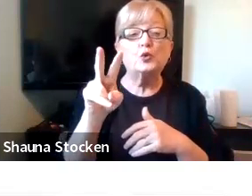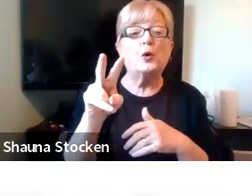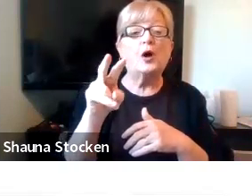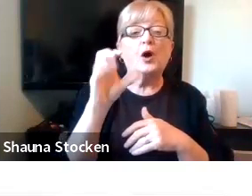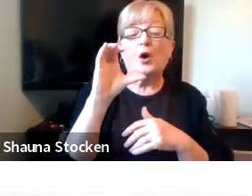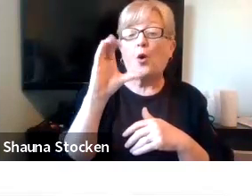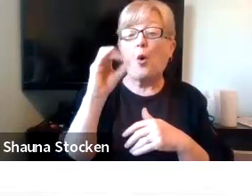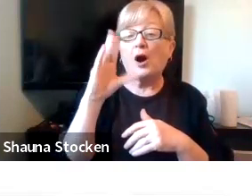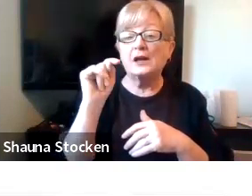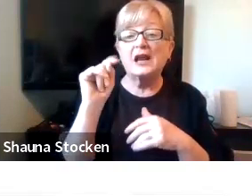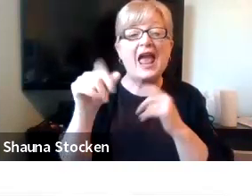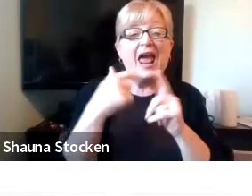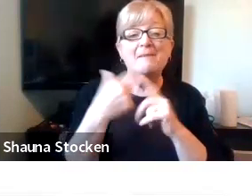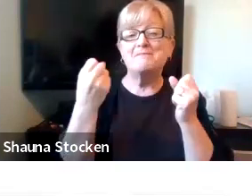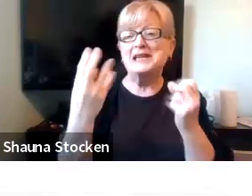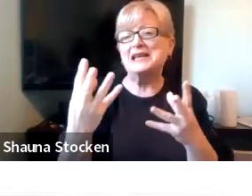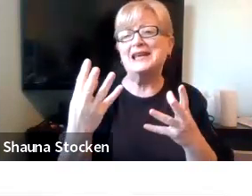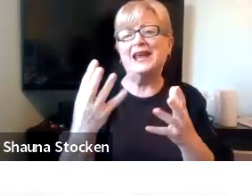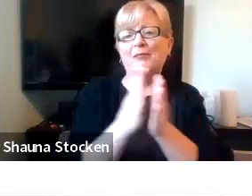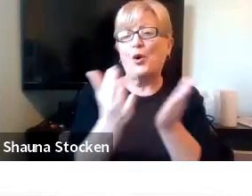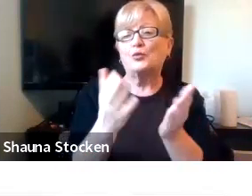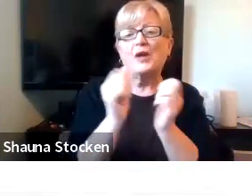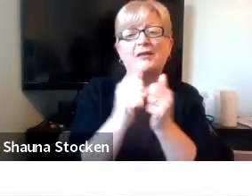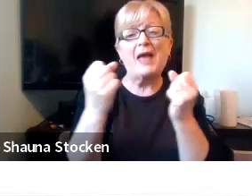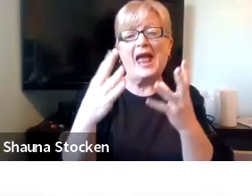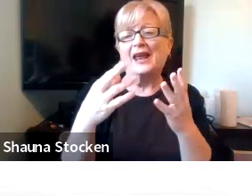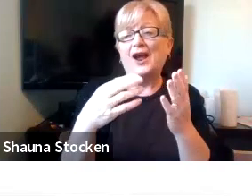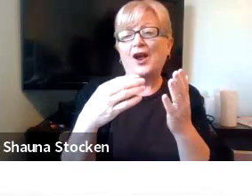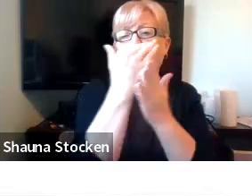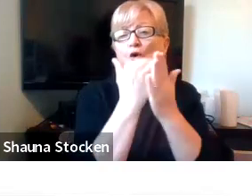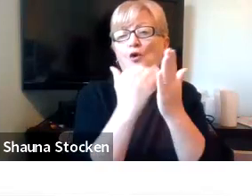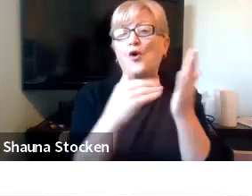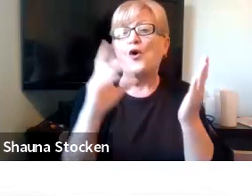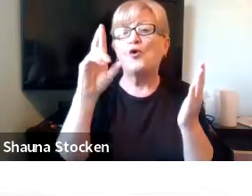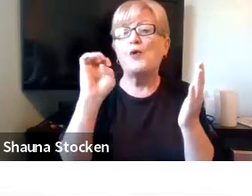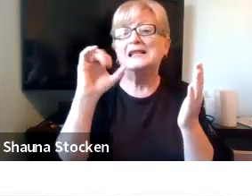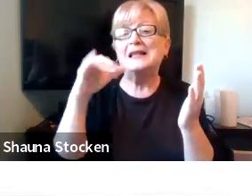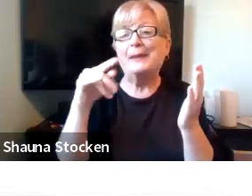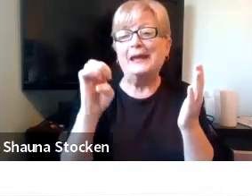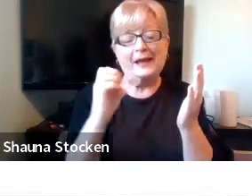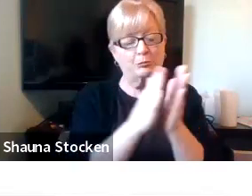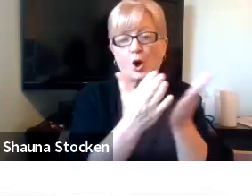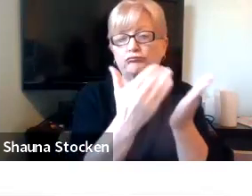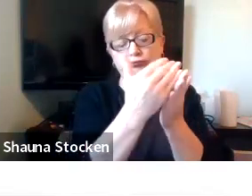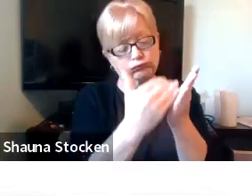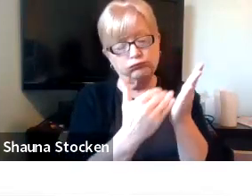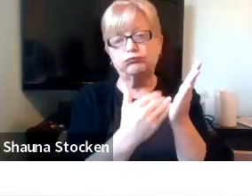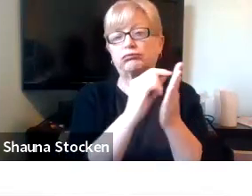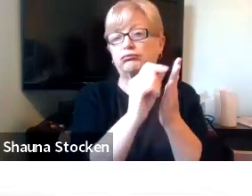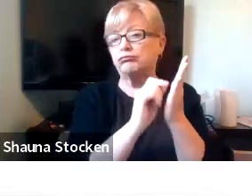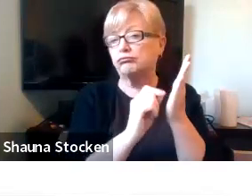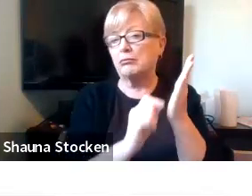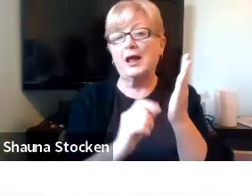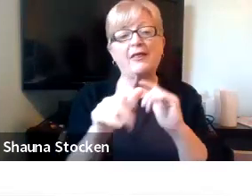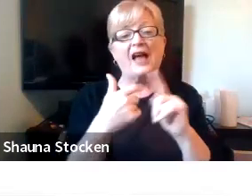of recipes that are compatible with the oven and that you can cook in the oven, and that comes for